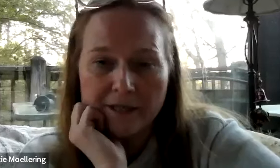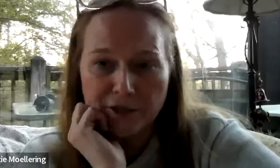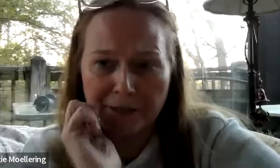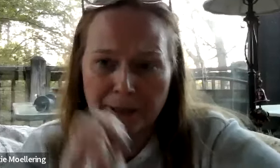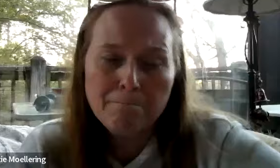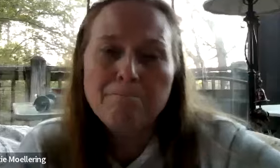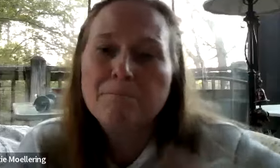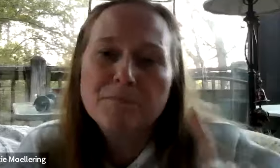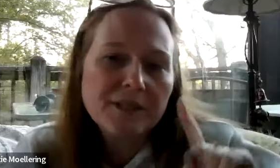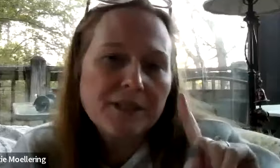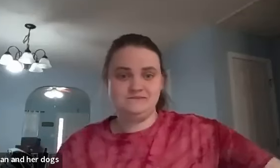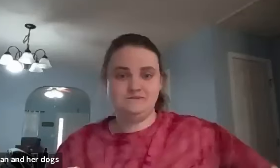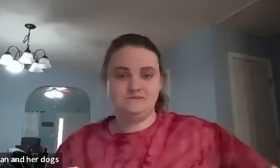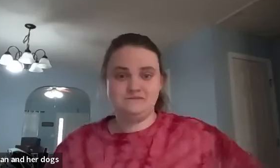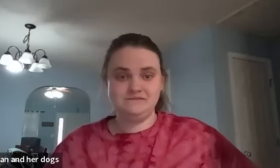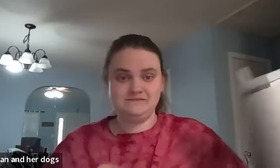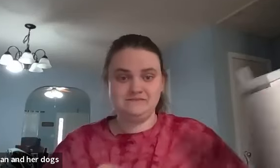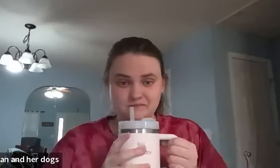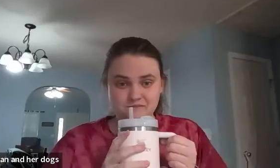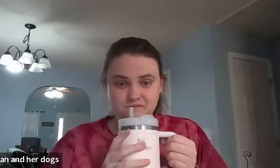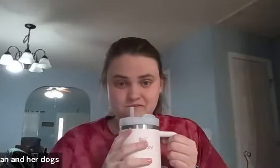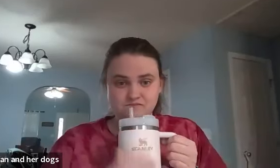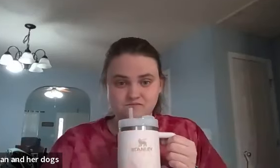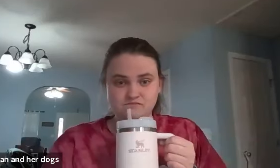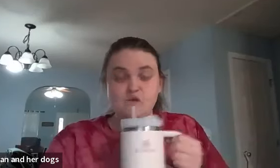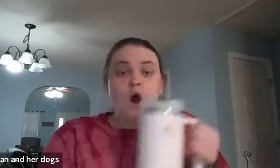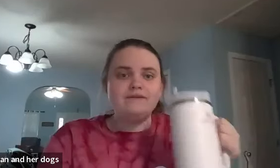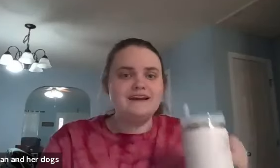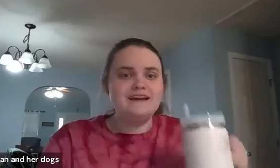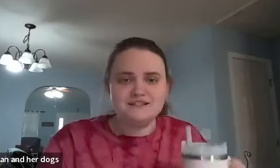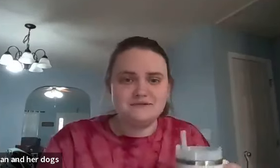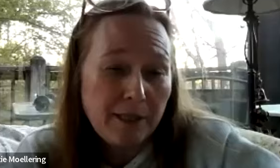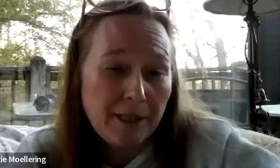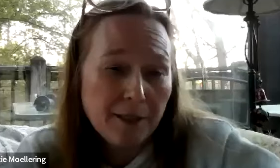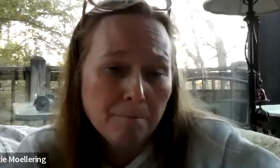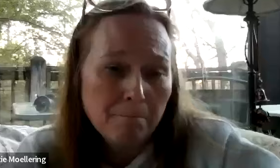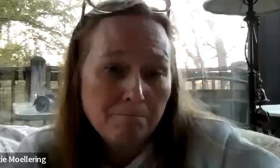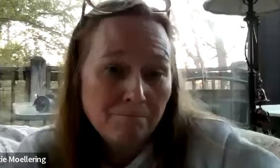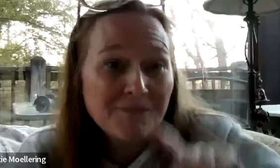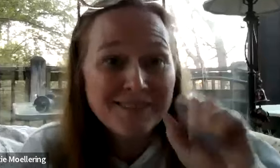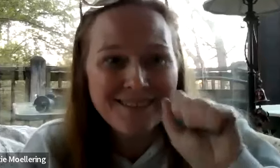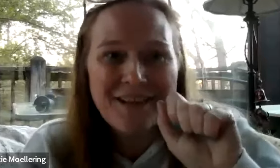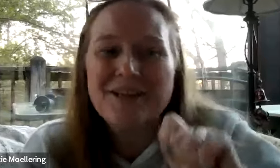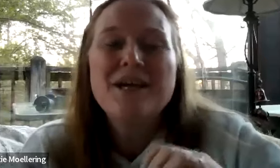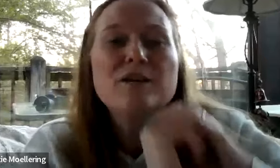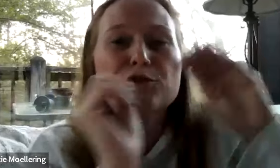Hey, Jillian, mm-hmm. is next week, not next week, you're not going to be here? Yes. Sorry. Okay. Sorry.